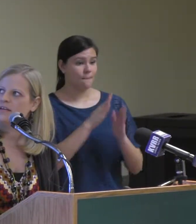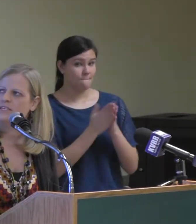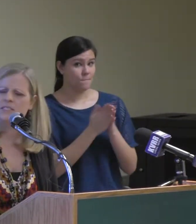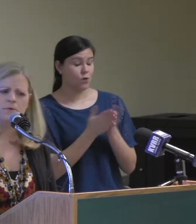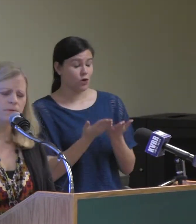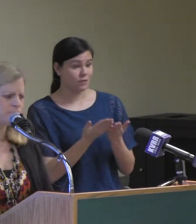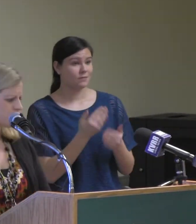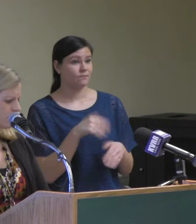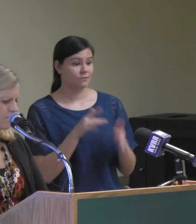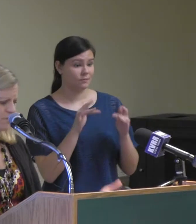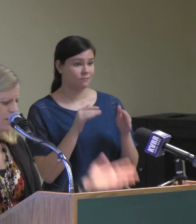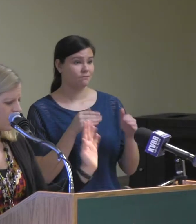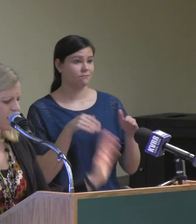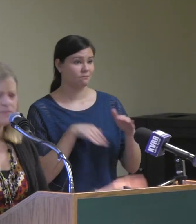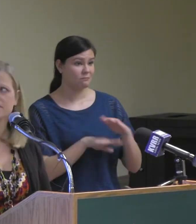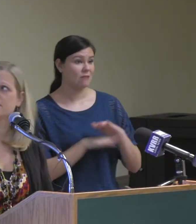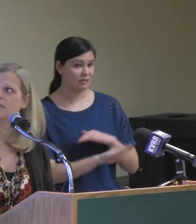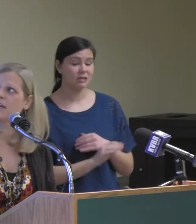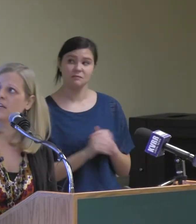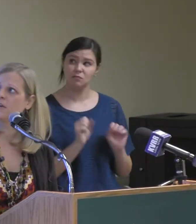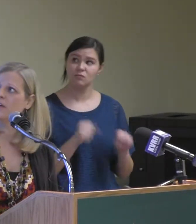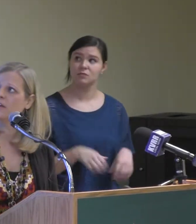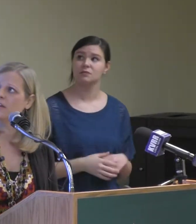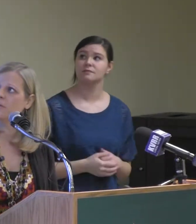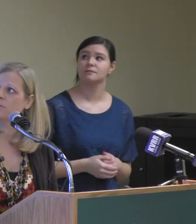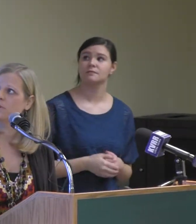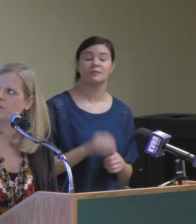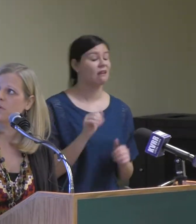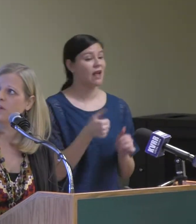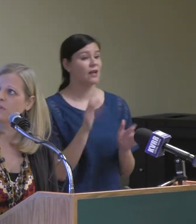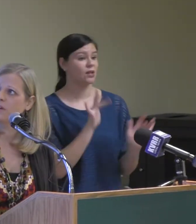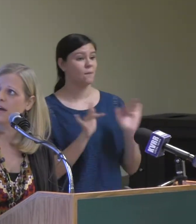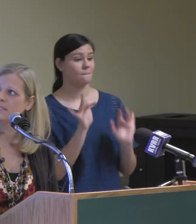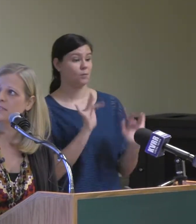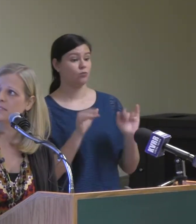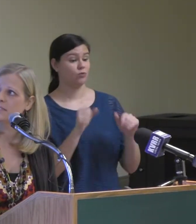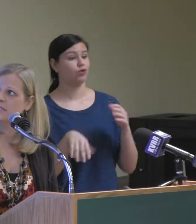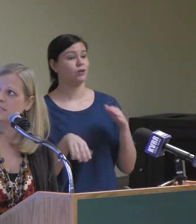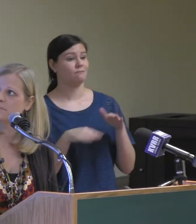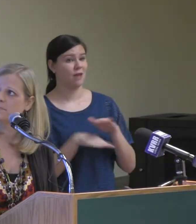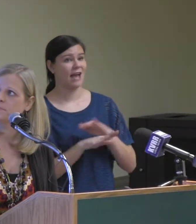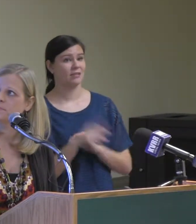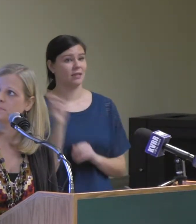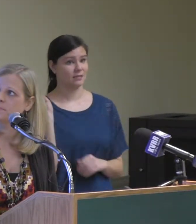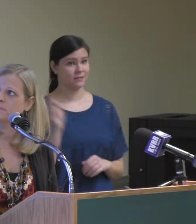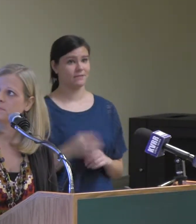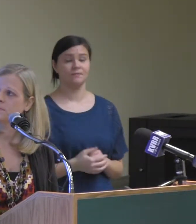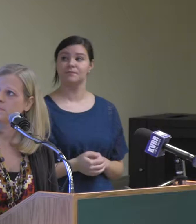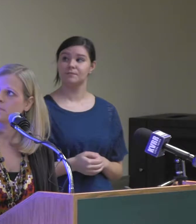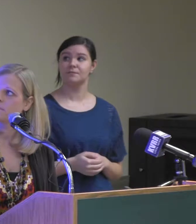and they're accessible. Obviously, any computer you can go on, you can access these.